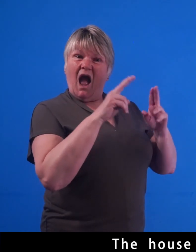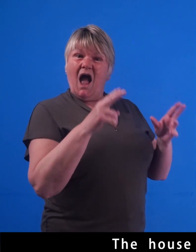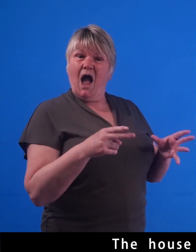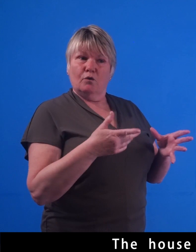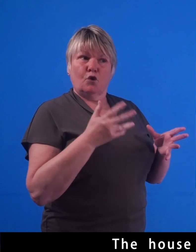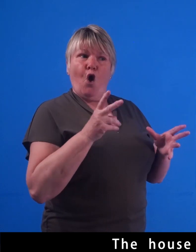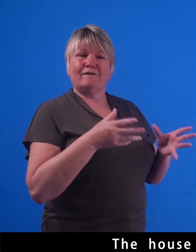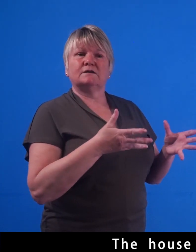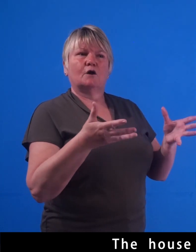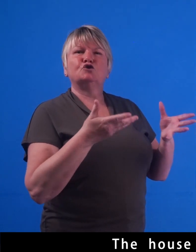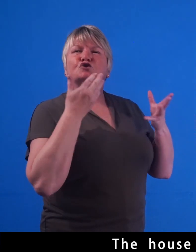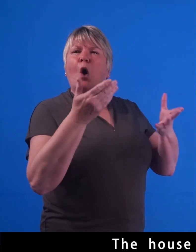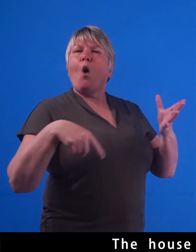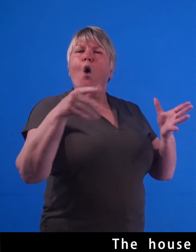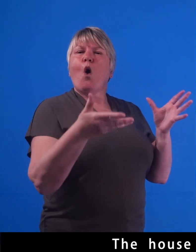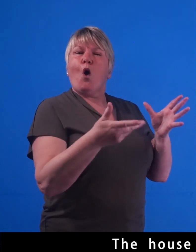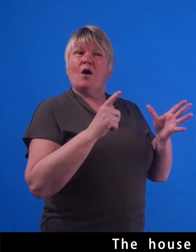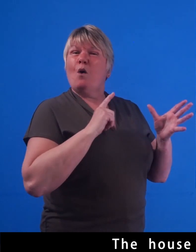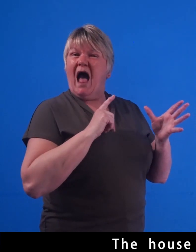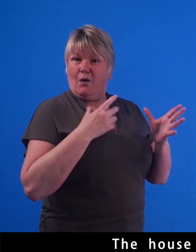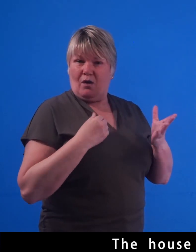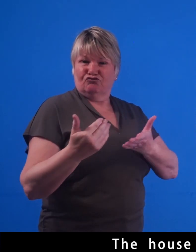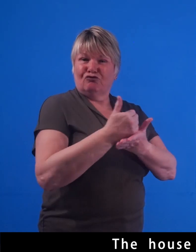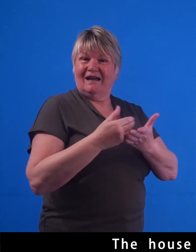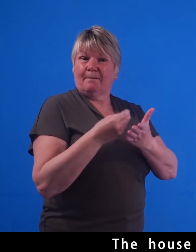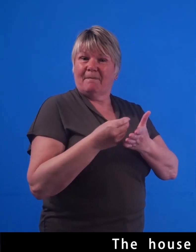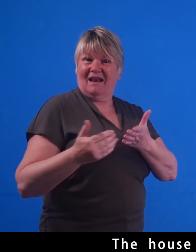The house was often displayed to raise money for charity,